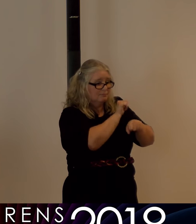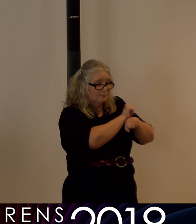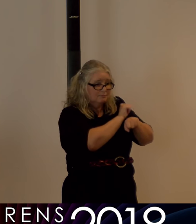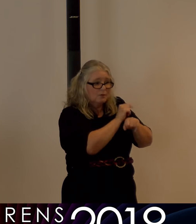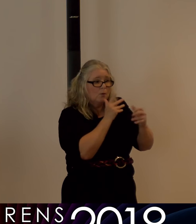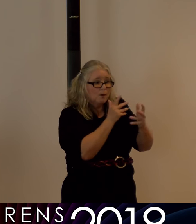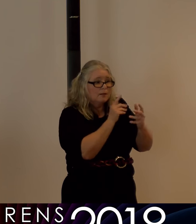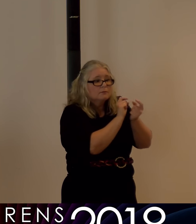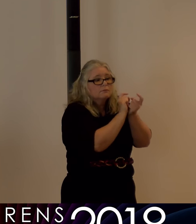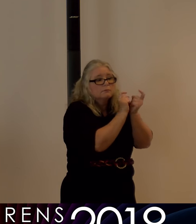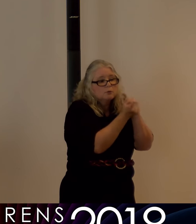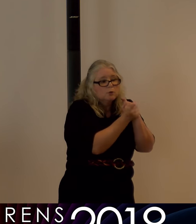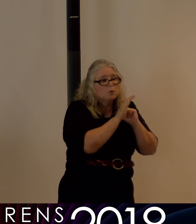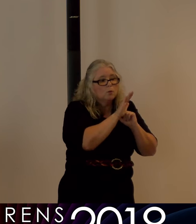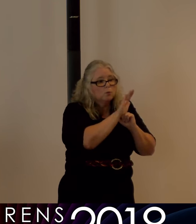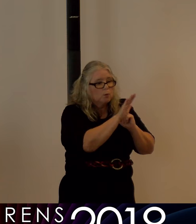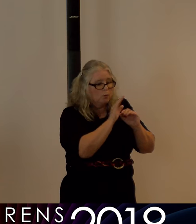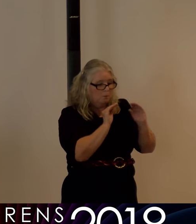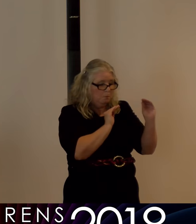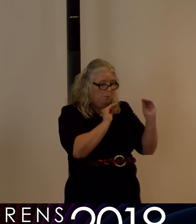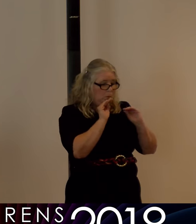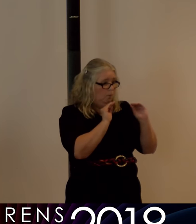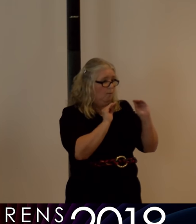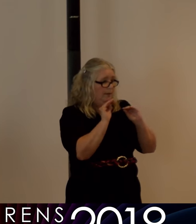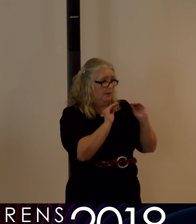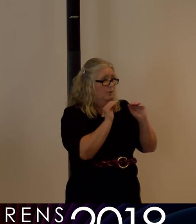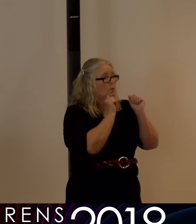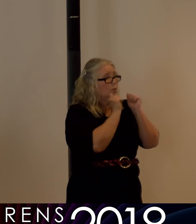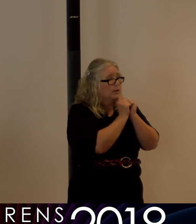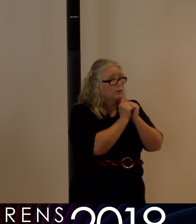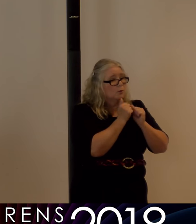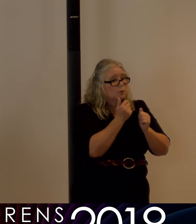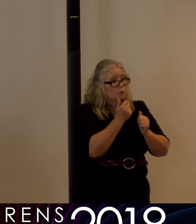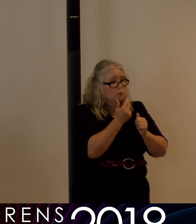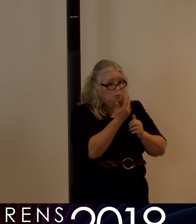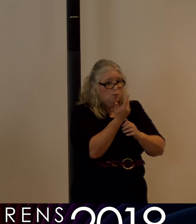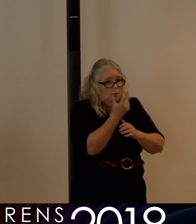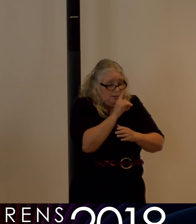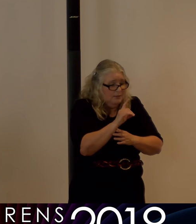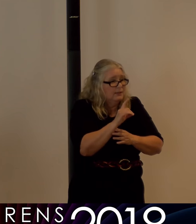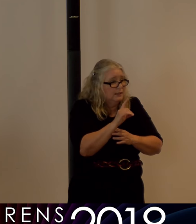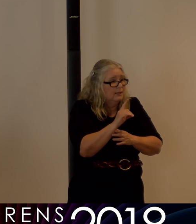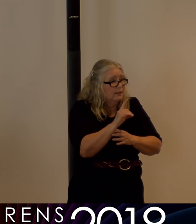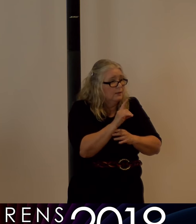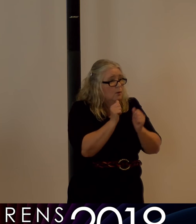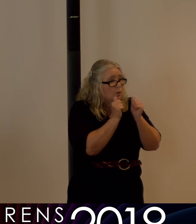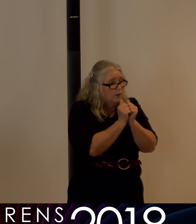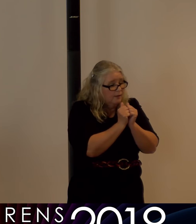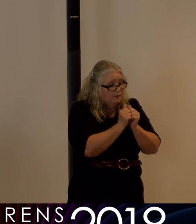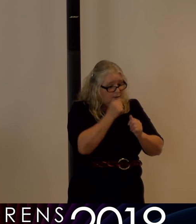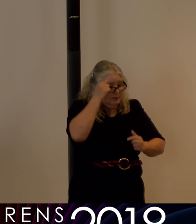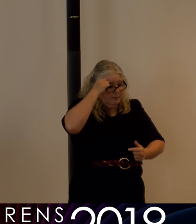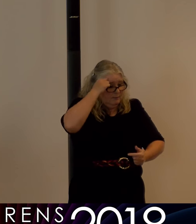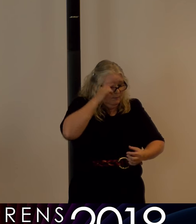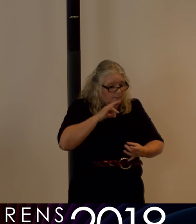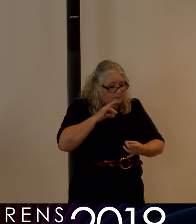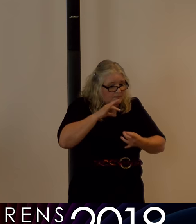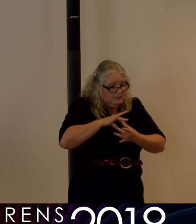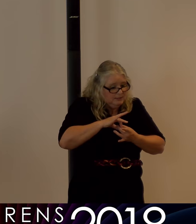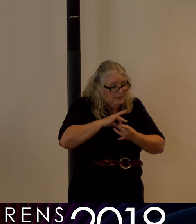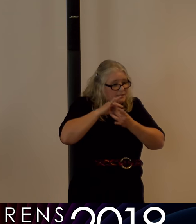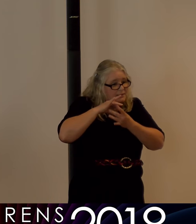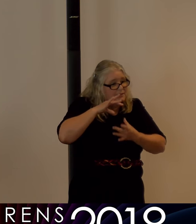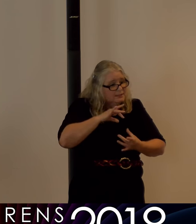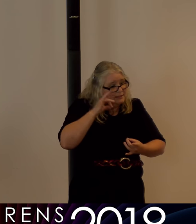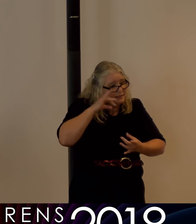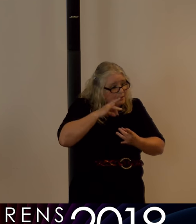your sense of movement in three dimensions into sensory signals that get sent up to the brain. So